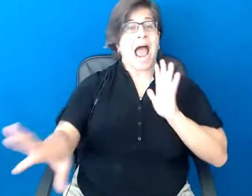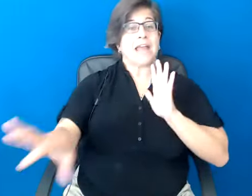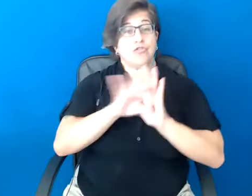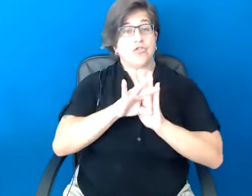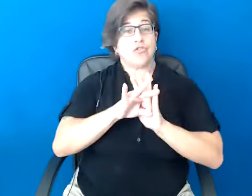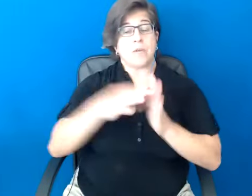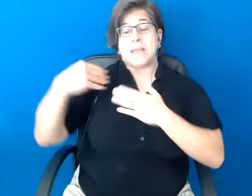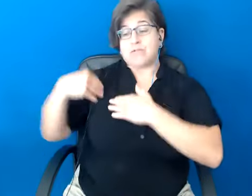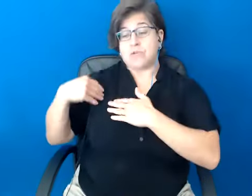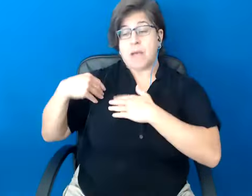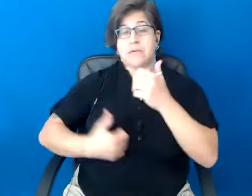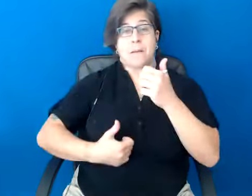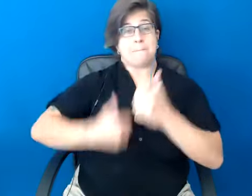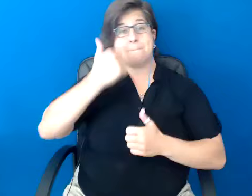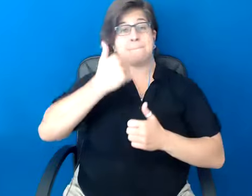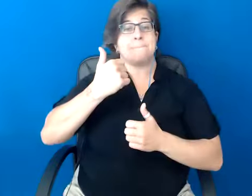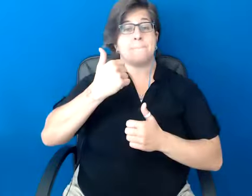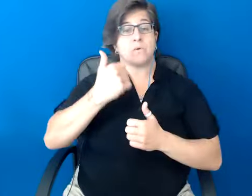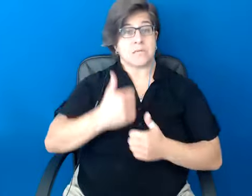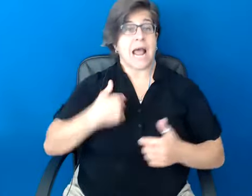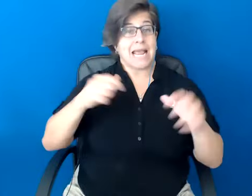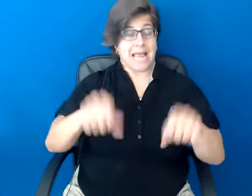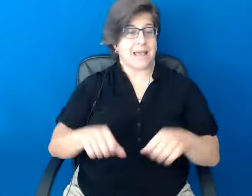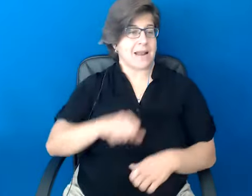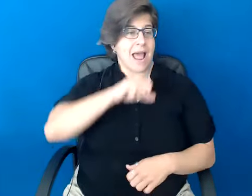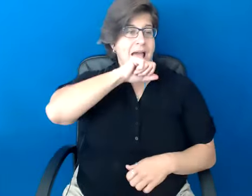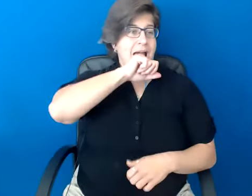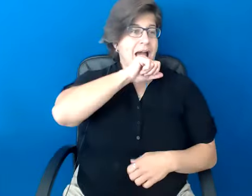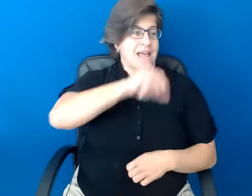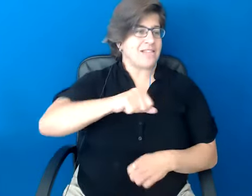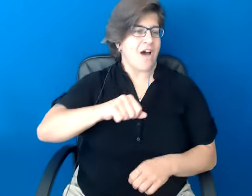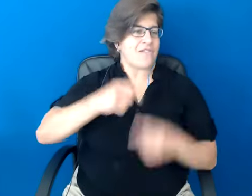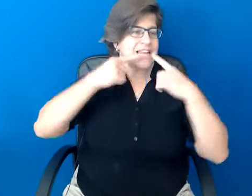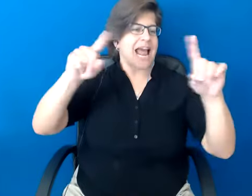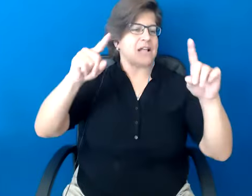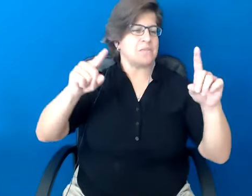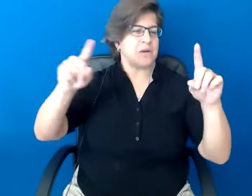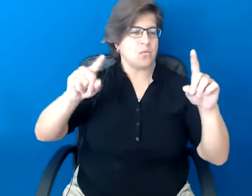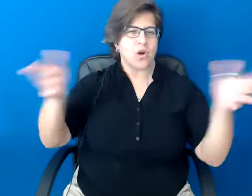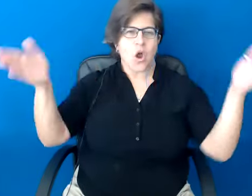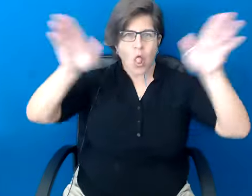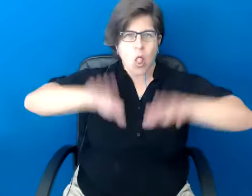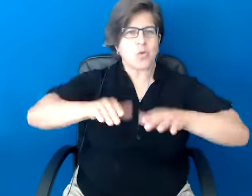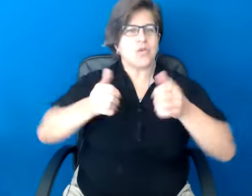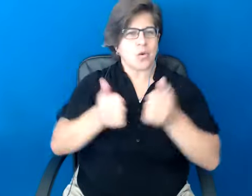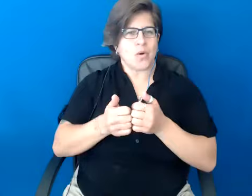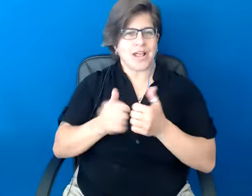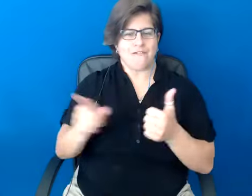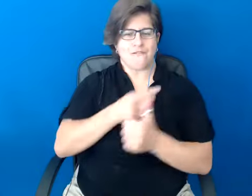So today I choose to be responsible the best I can. I love that the responsibility declaration that we're closing